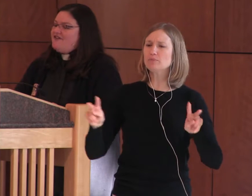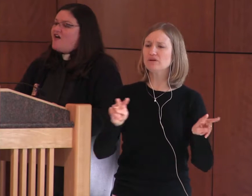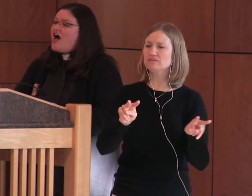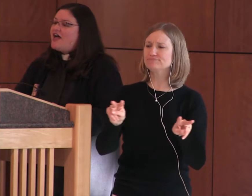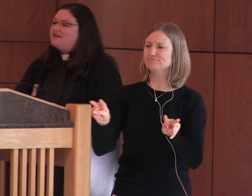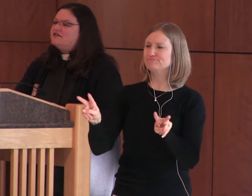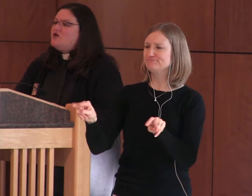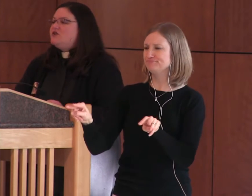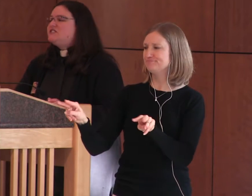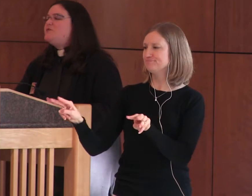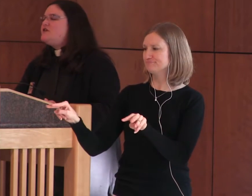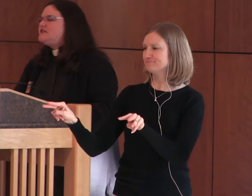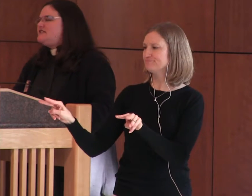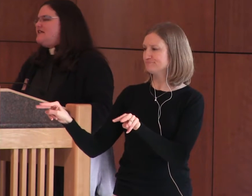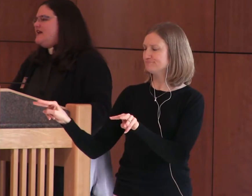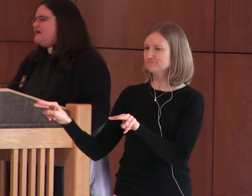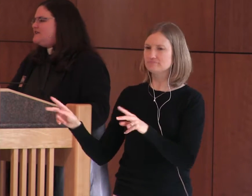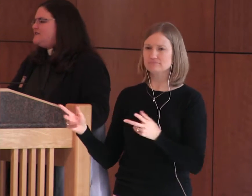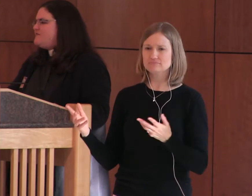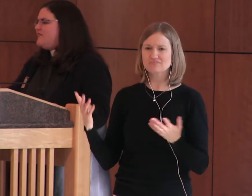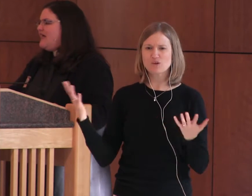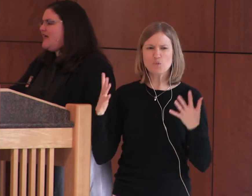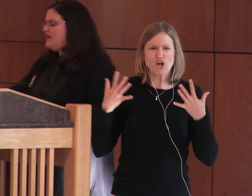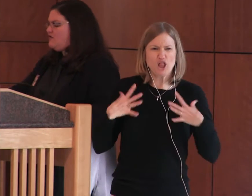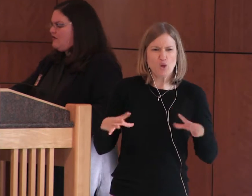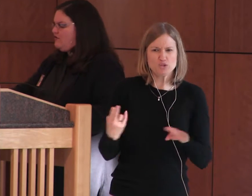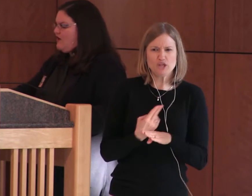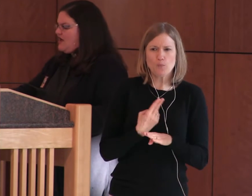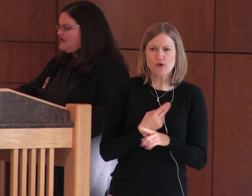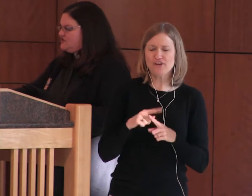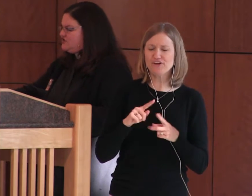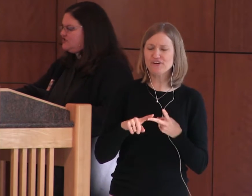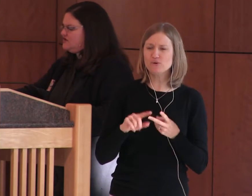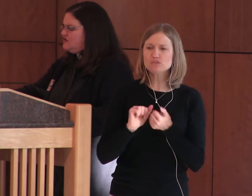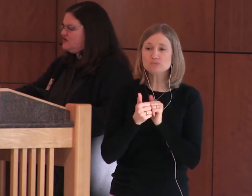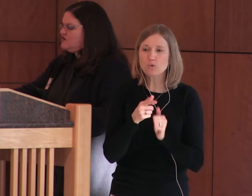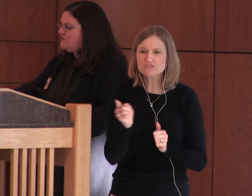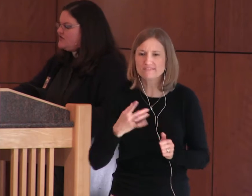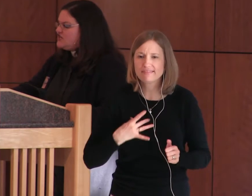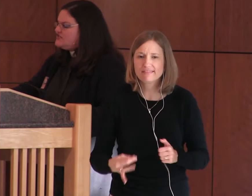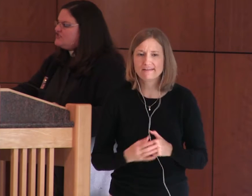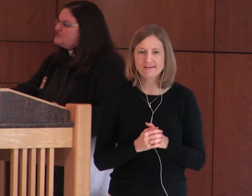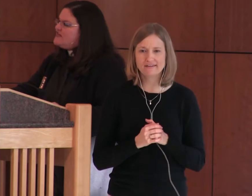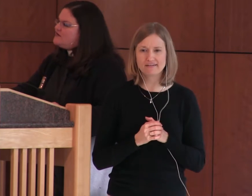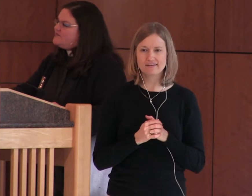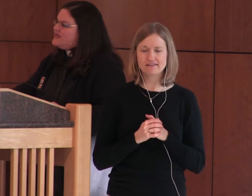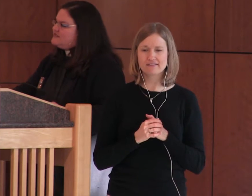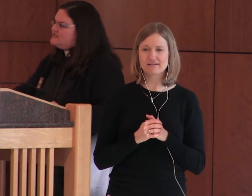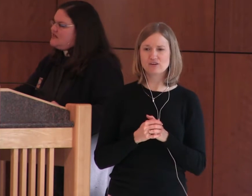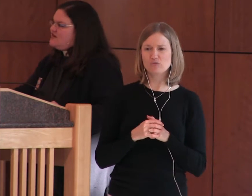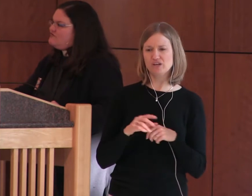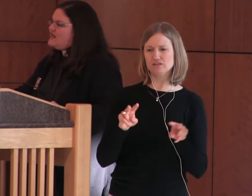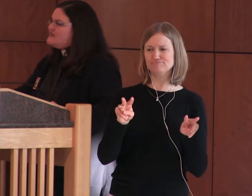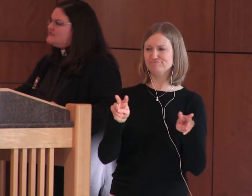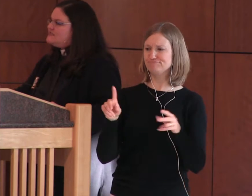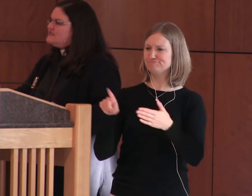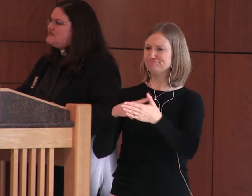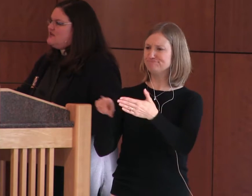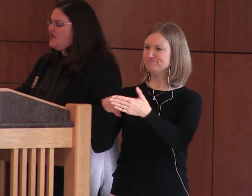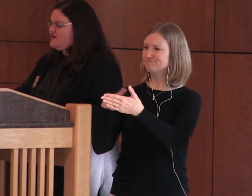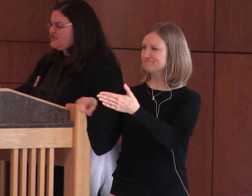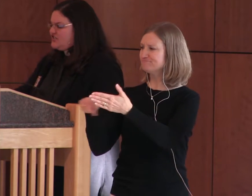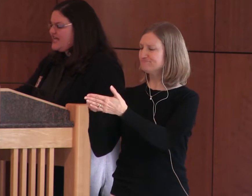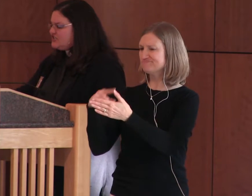they have on, what sports they like to play or watch. We judge each other based on